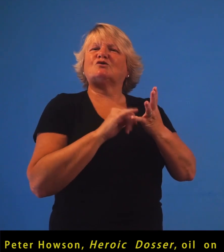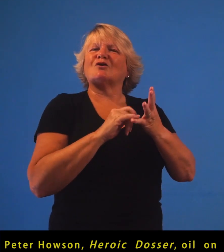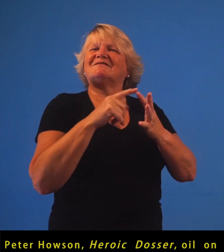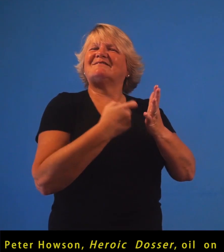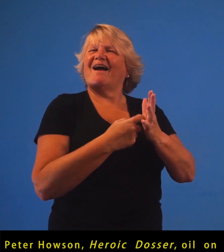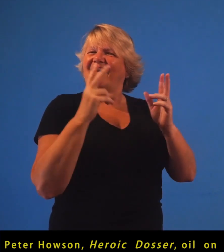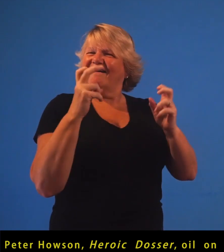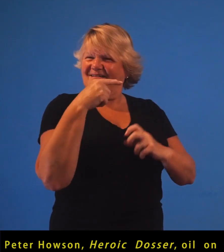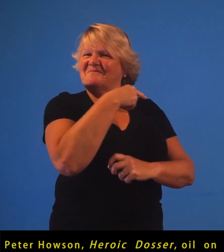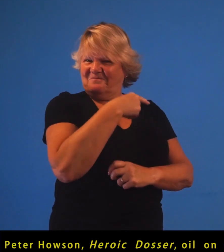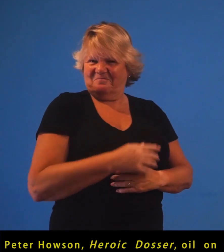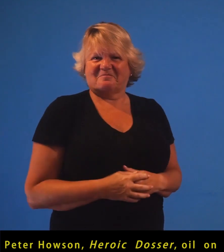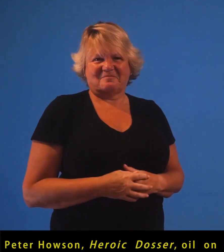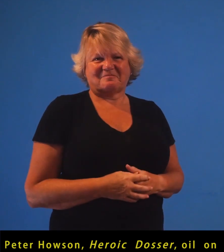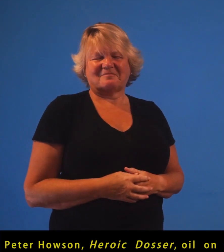Heroic Dosser.